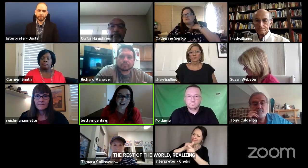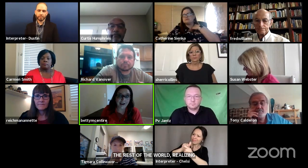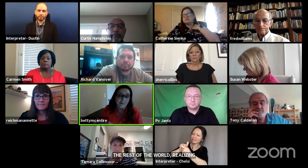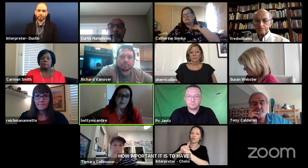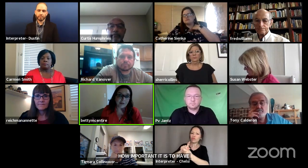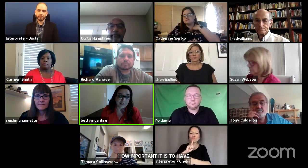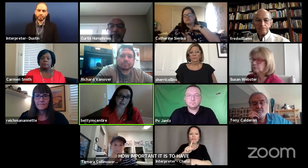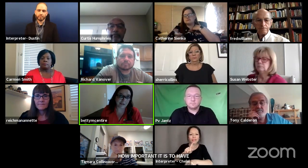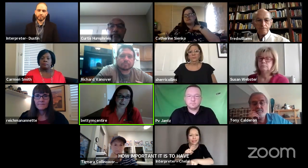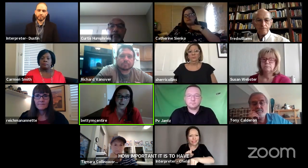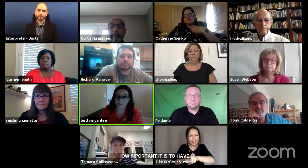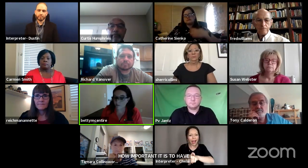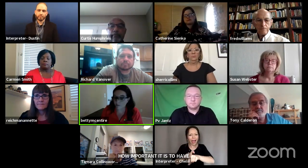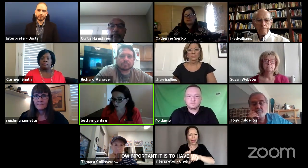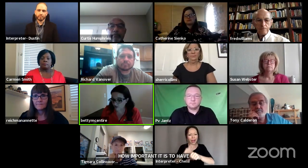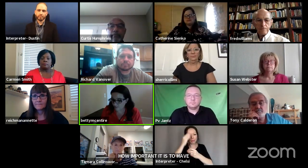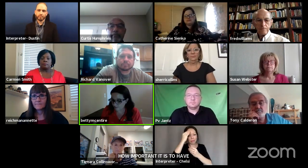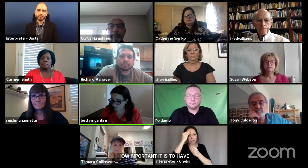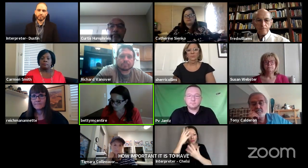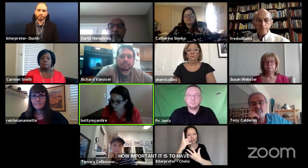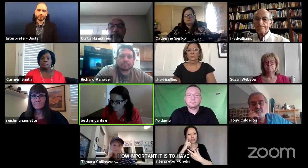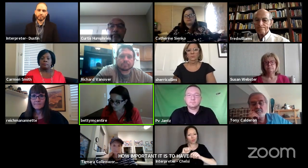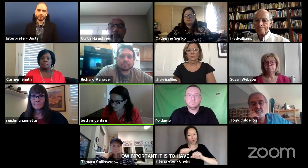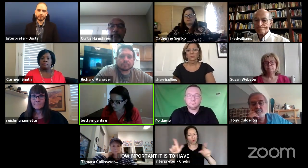real time information.